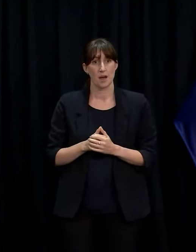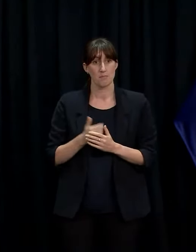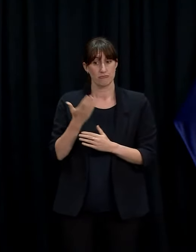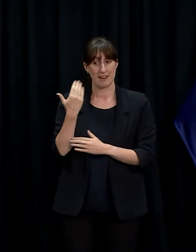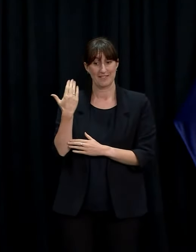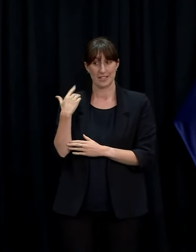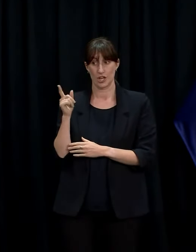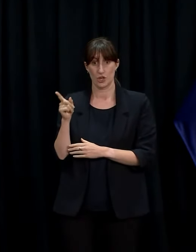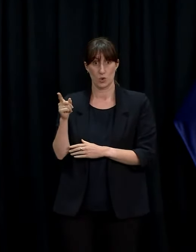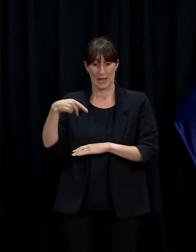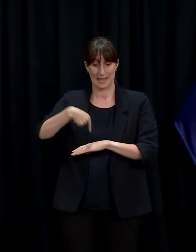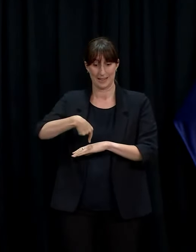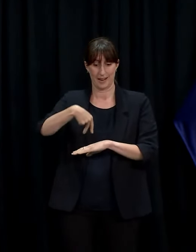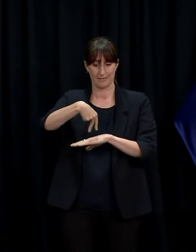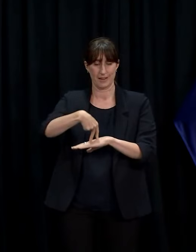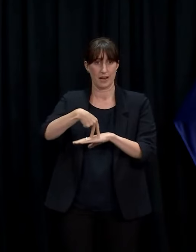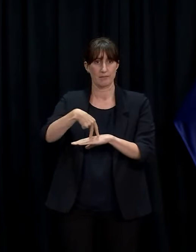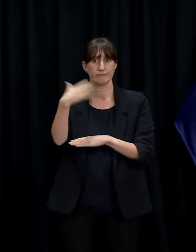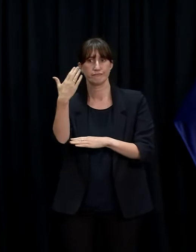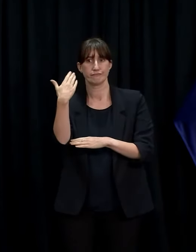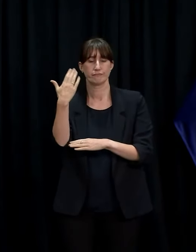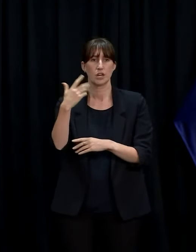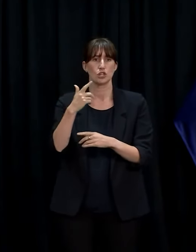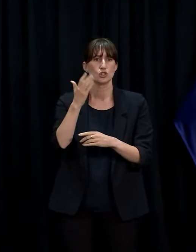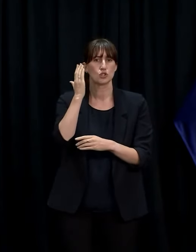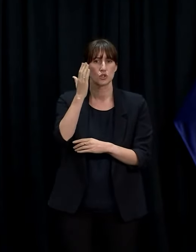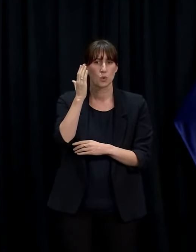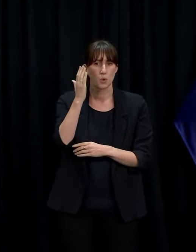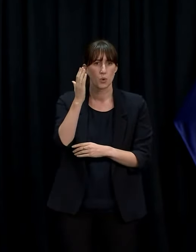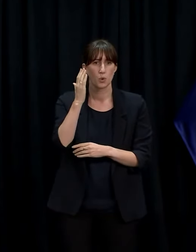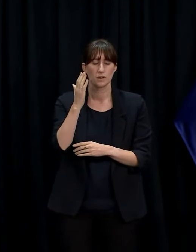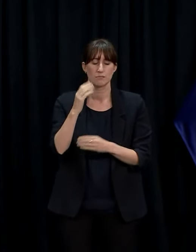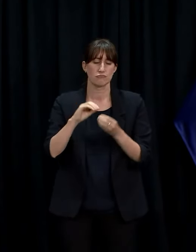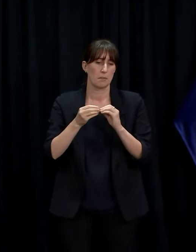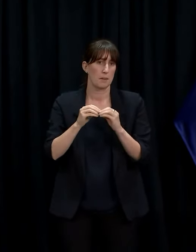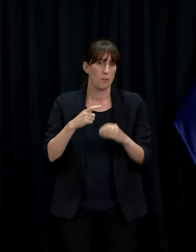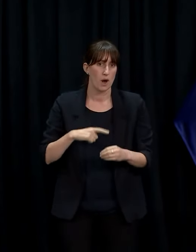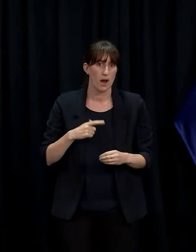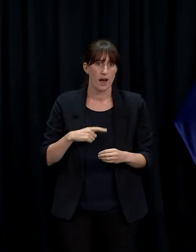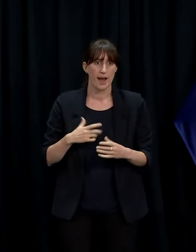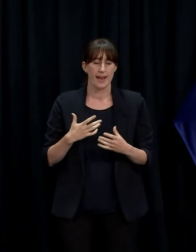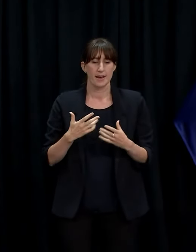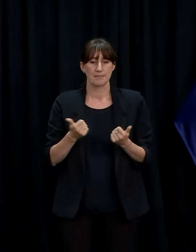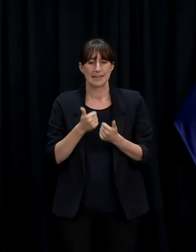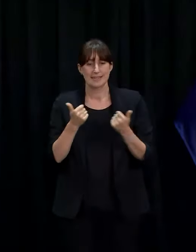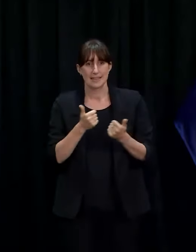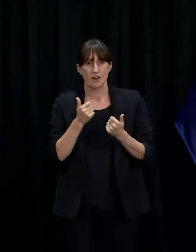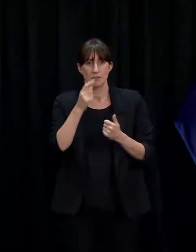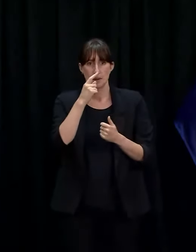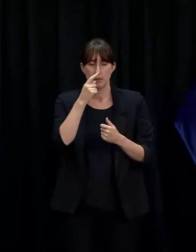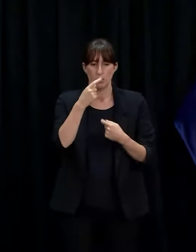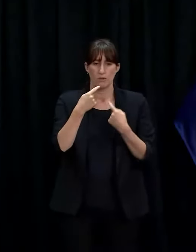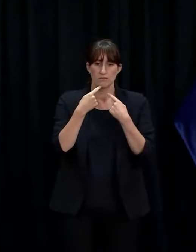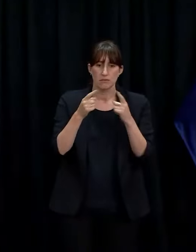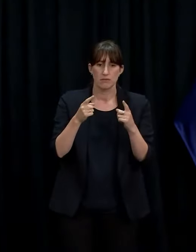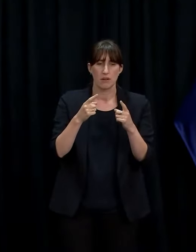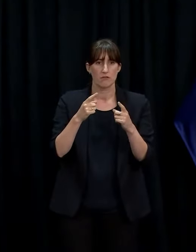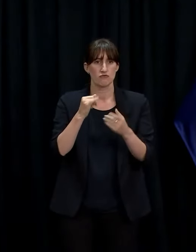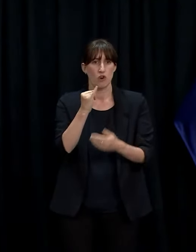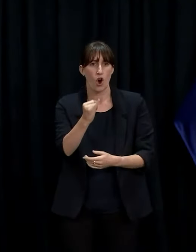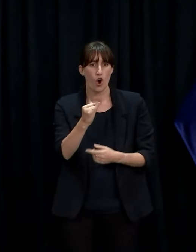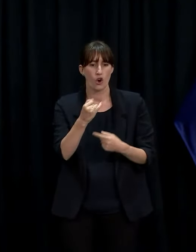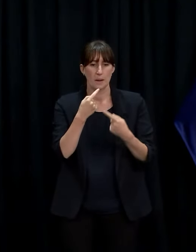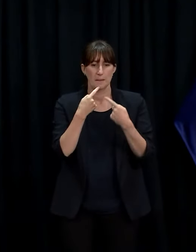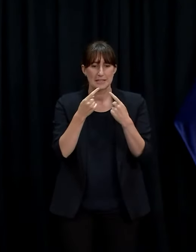involvement because they were getting heavily targeted by anti-vaccination messages, and schools are feeling quite vulnerable to that.